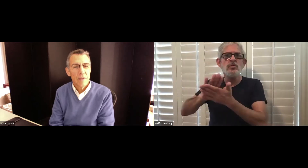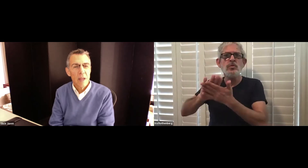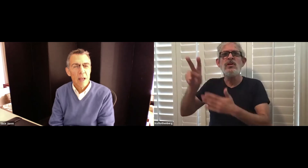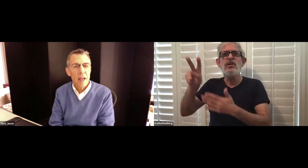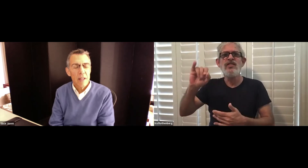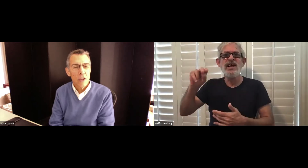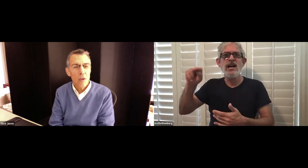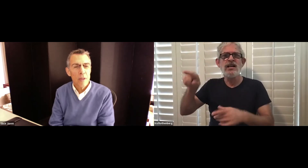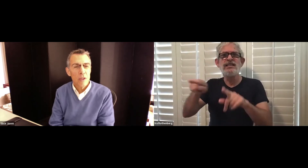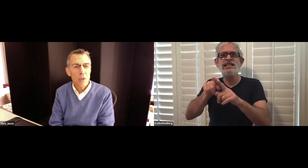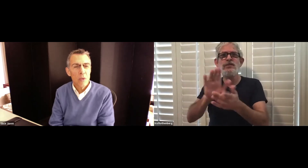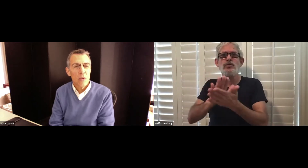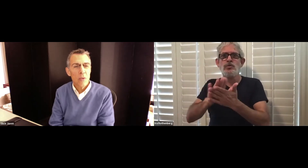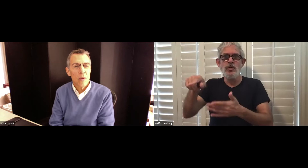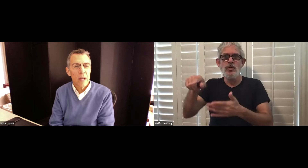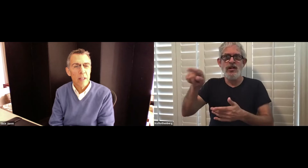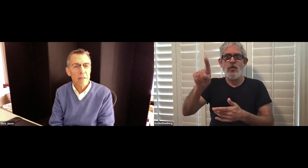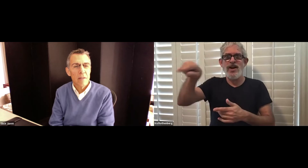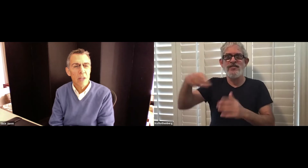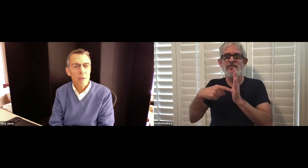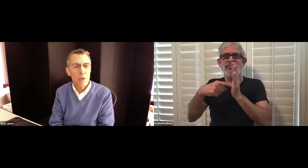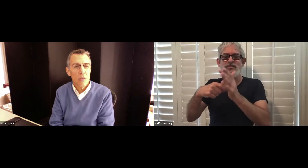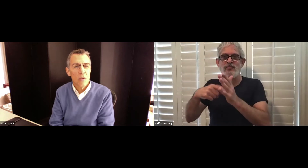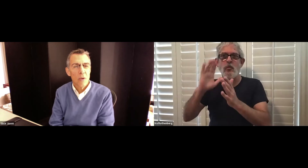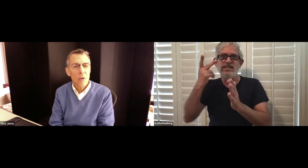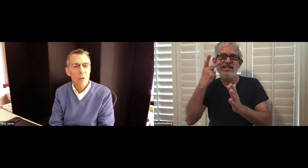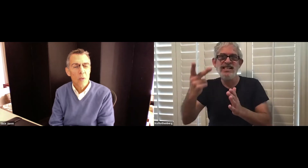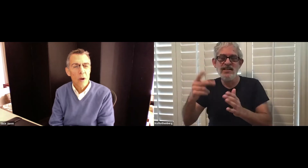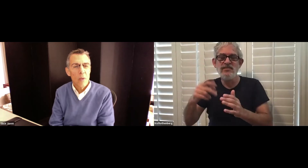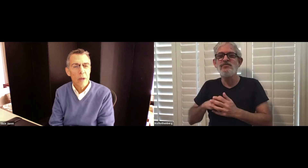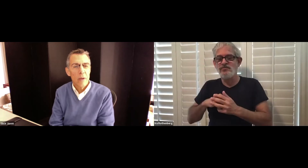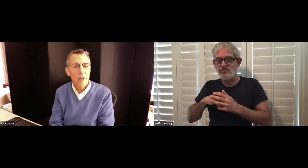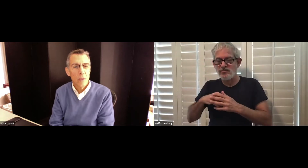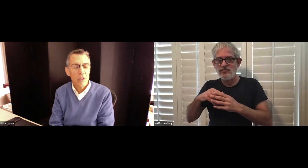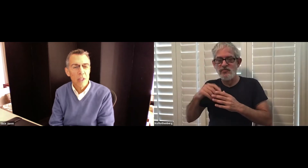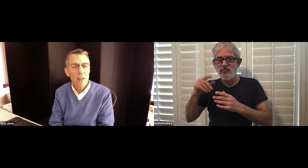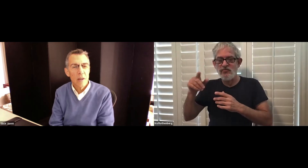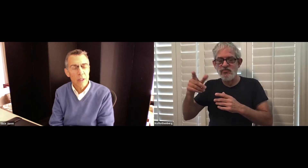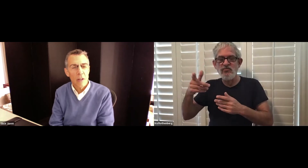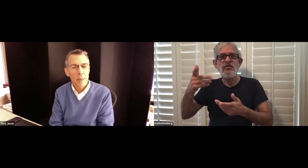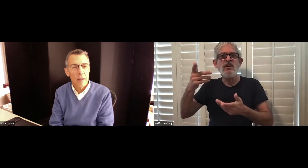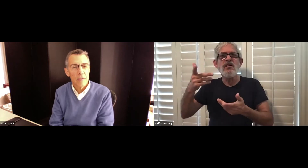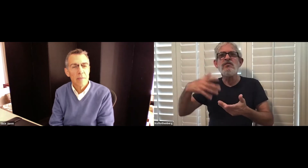And his home and school were in Vienna, same school where you will see and we talked about.